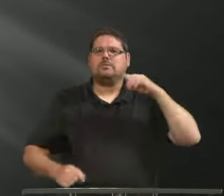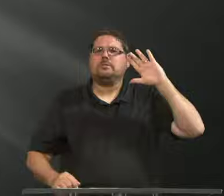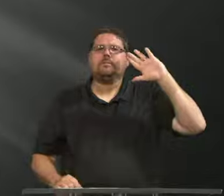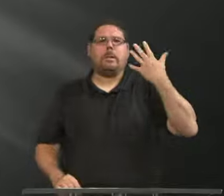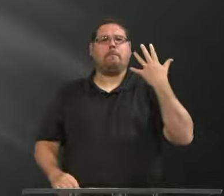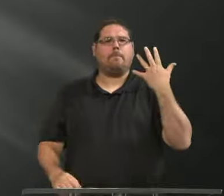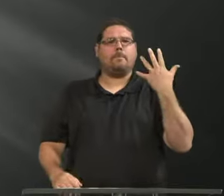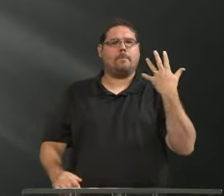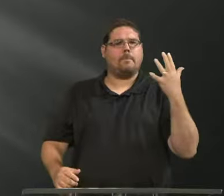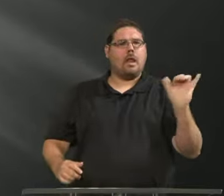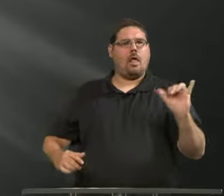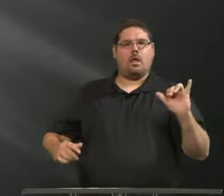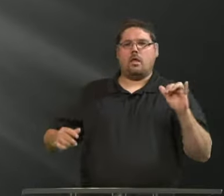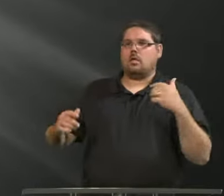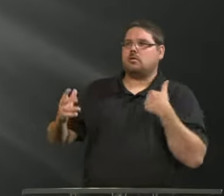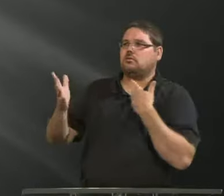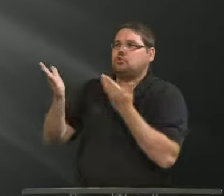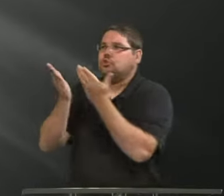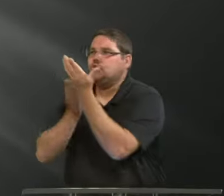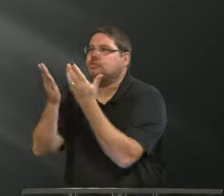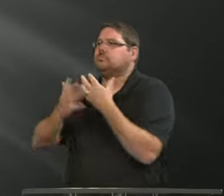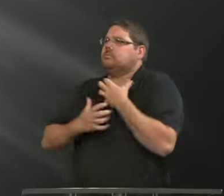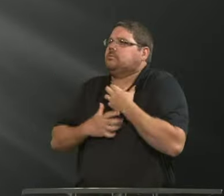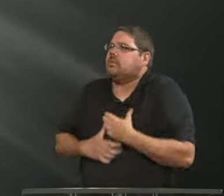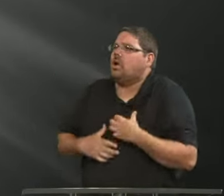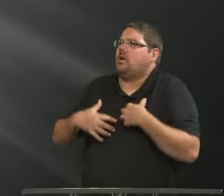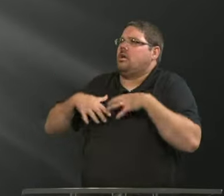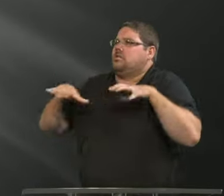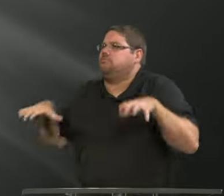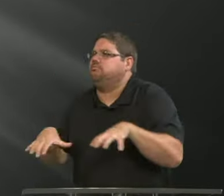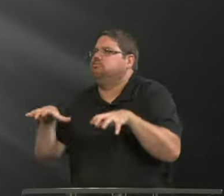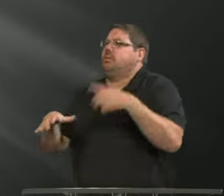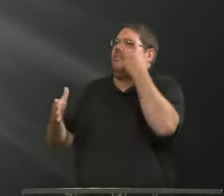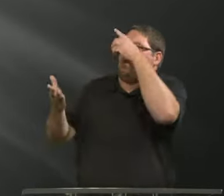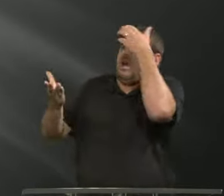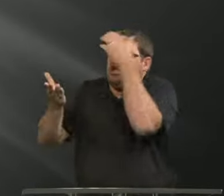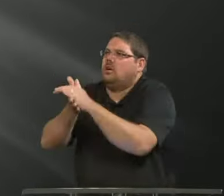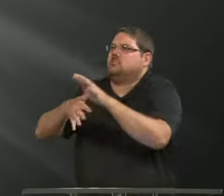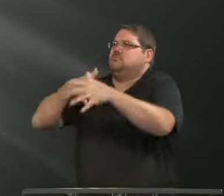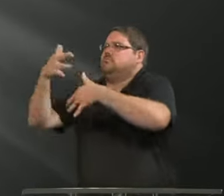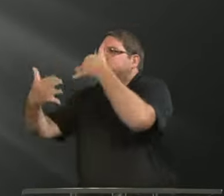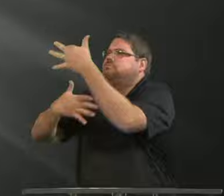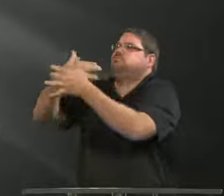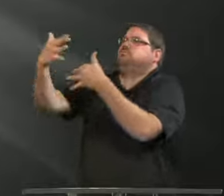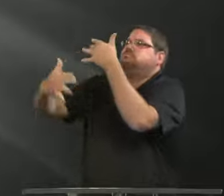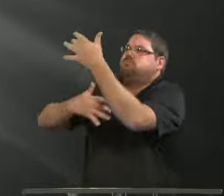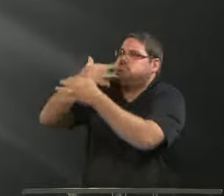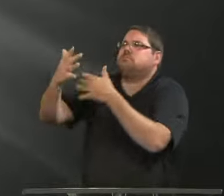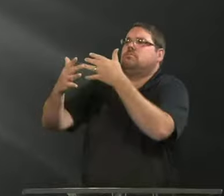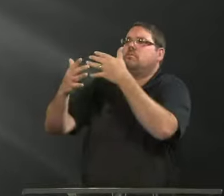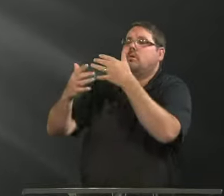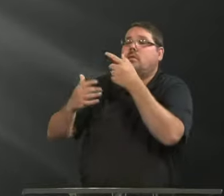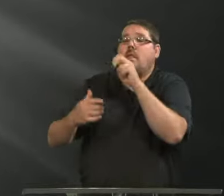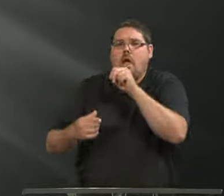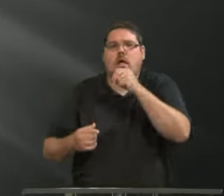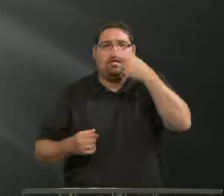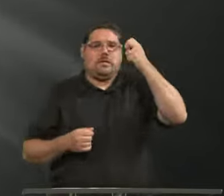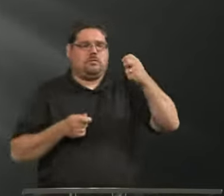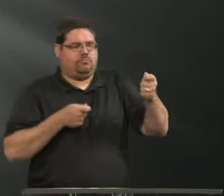That's what I thought desire meant. But I didn't understand that correctly. I thought the wife would just want to do all the things